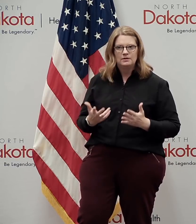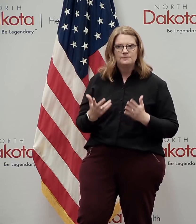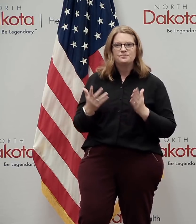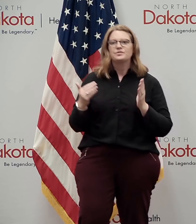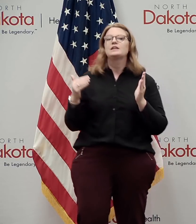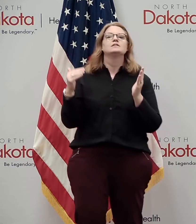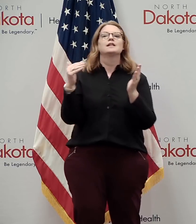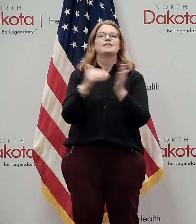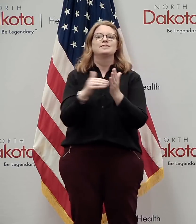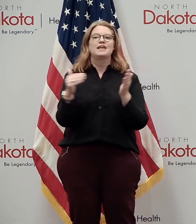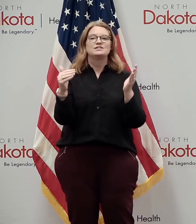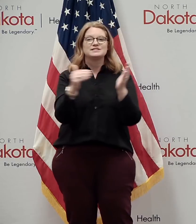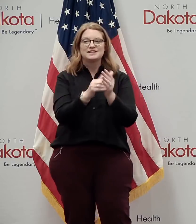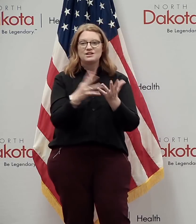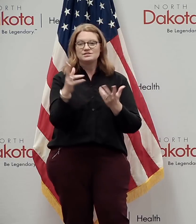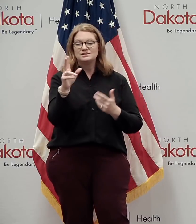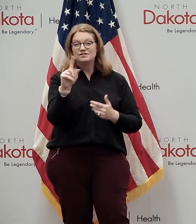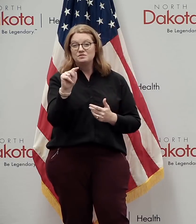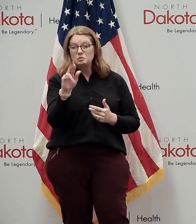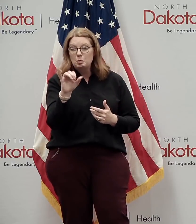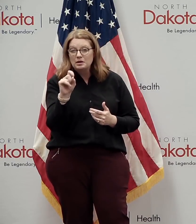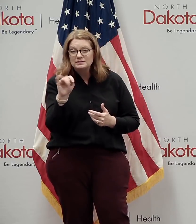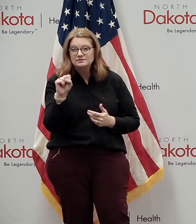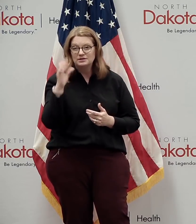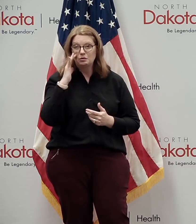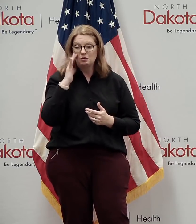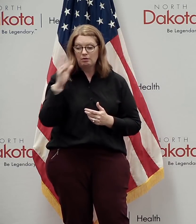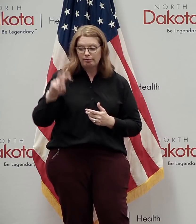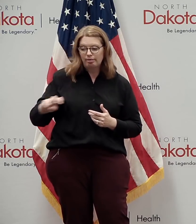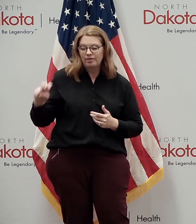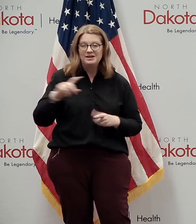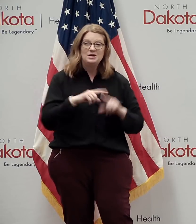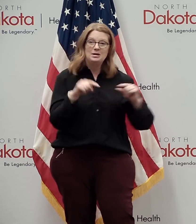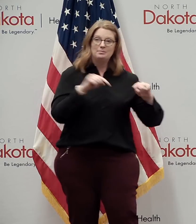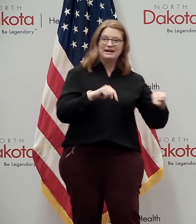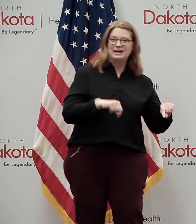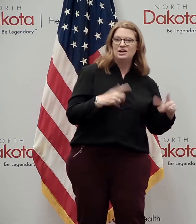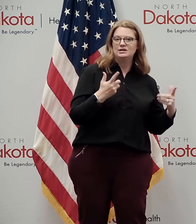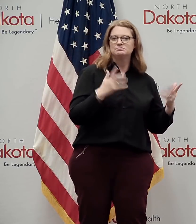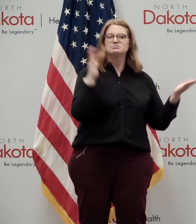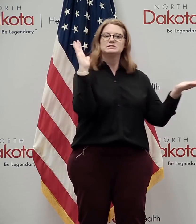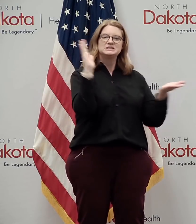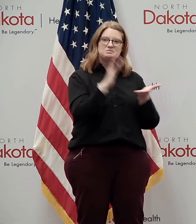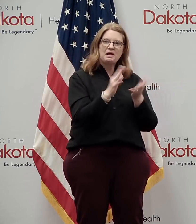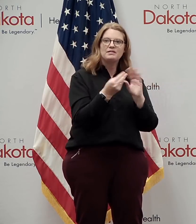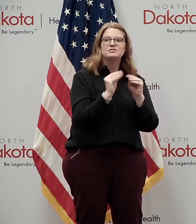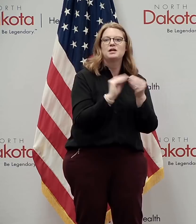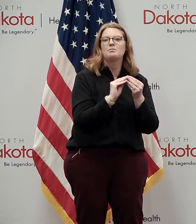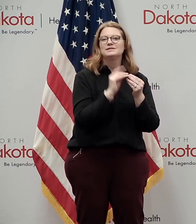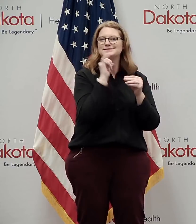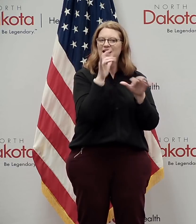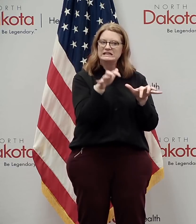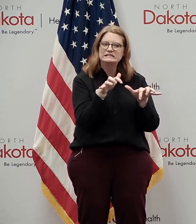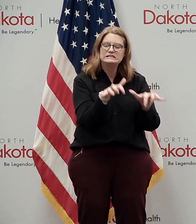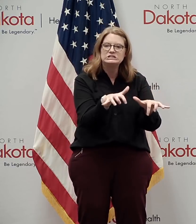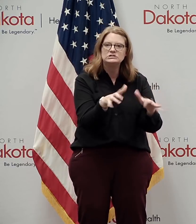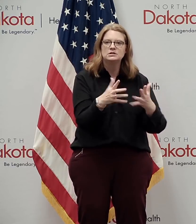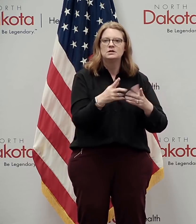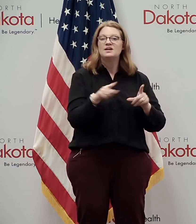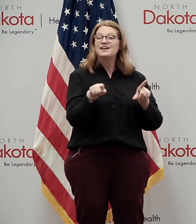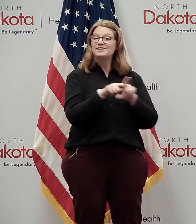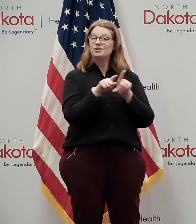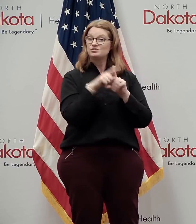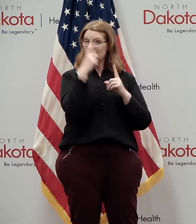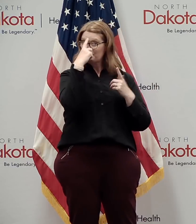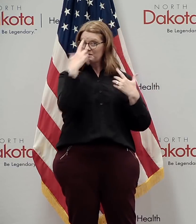tourists walking onto the campuses. So we already have that benefit. And we do know that from a mental health standpoint,